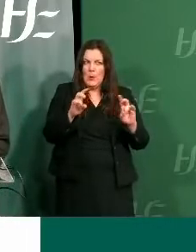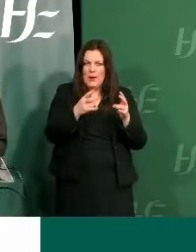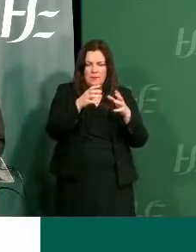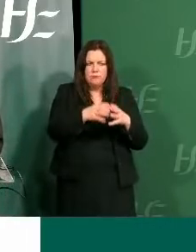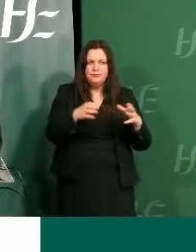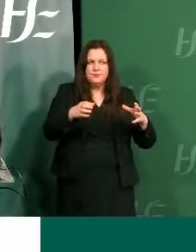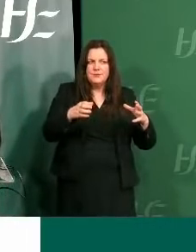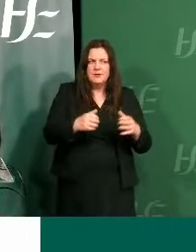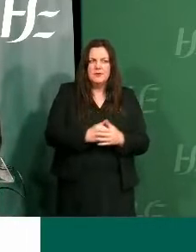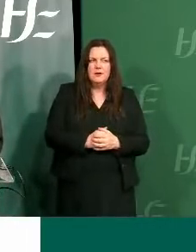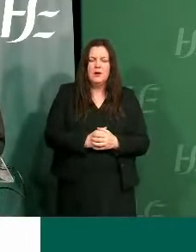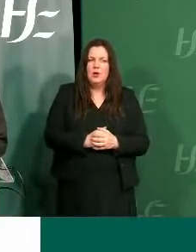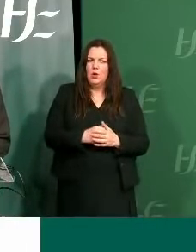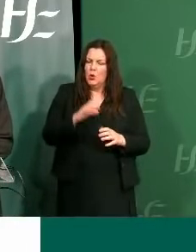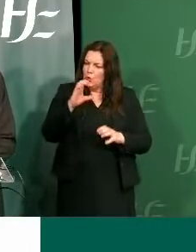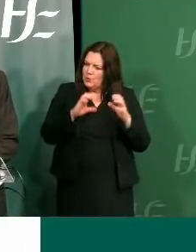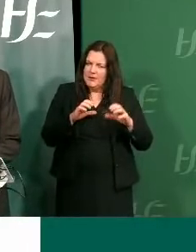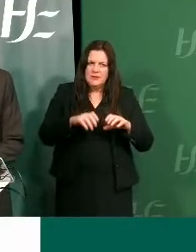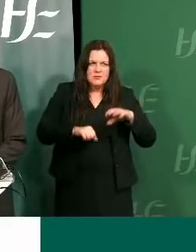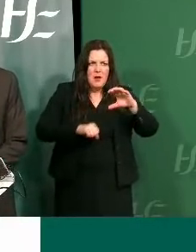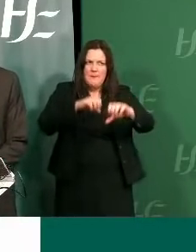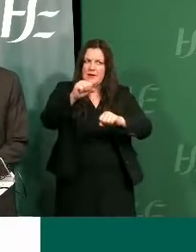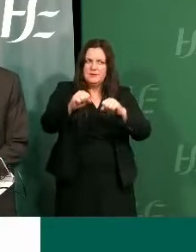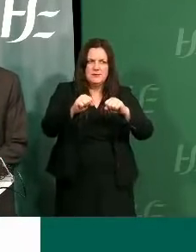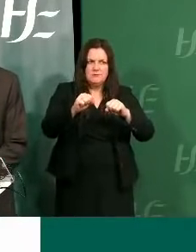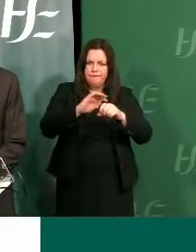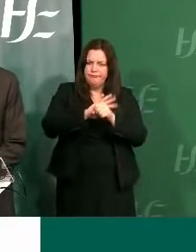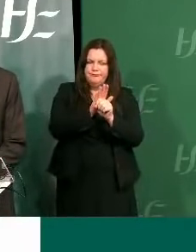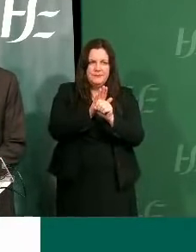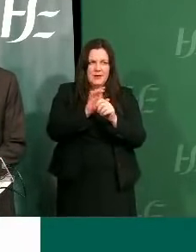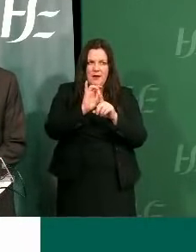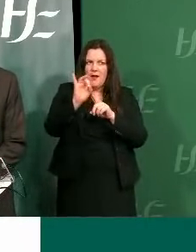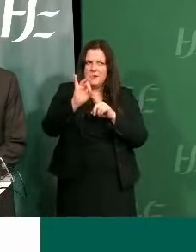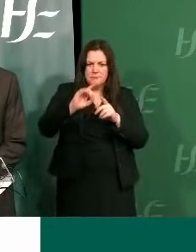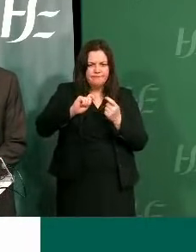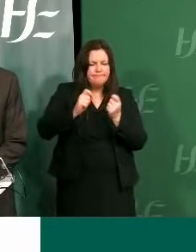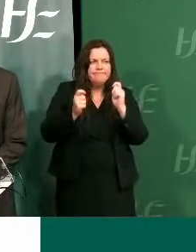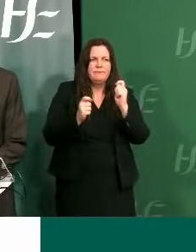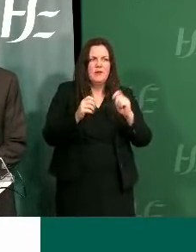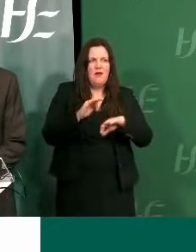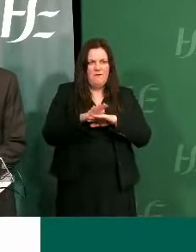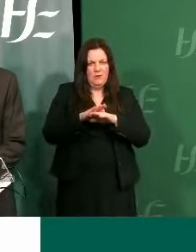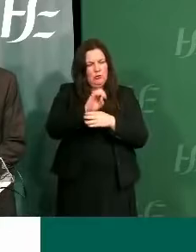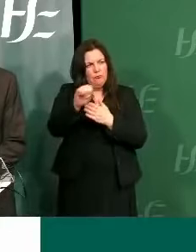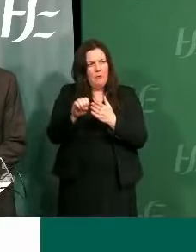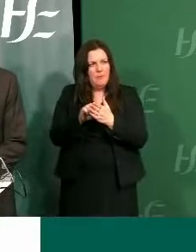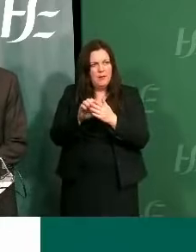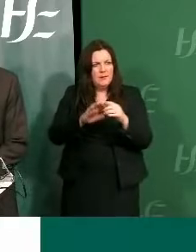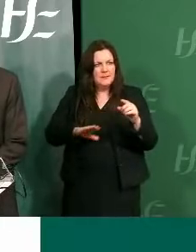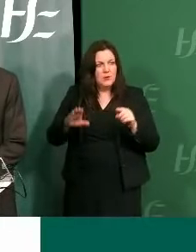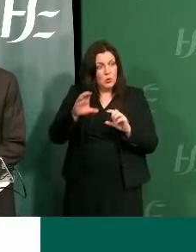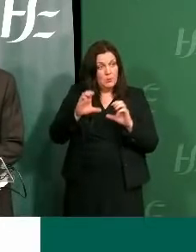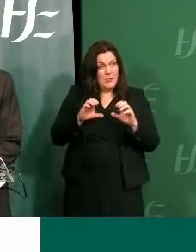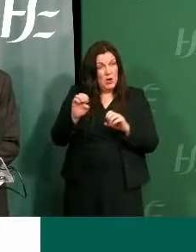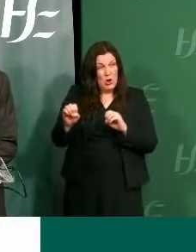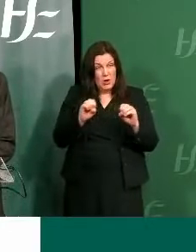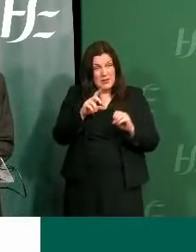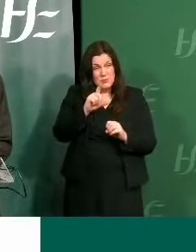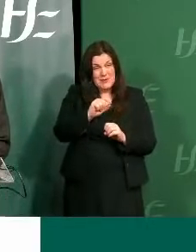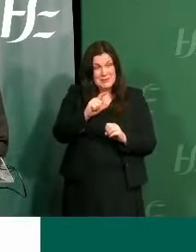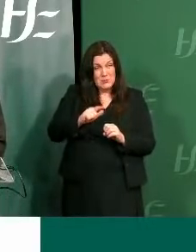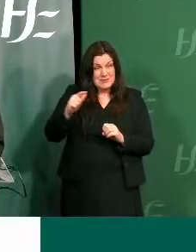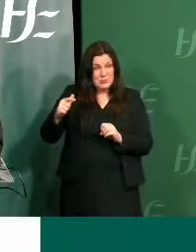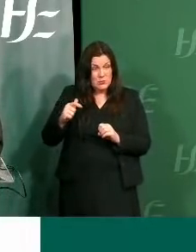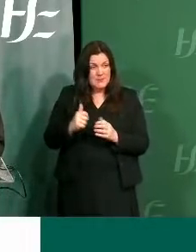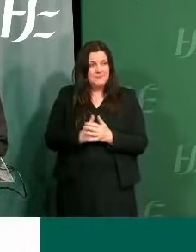become the dominant variant in Europe by the 1st of January 2022. Disease severity, some early indications, and you'll have heard Dr. Fauci and